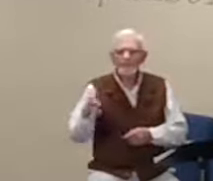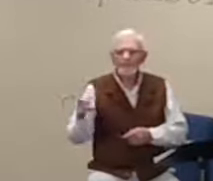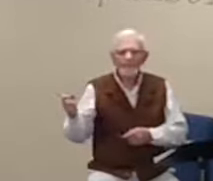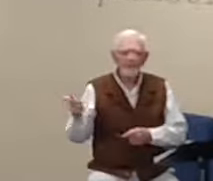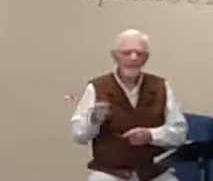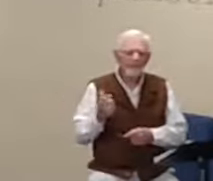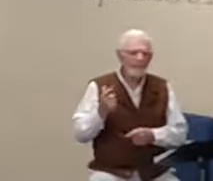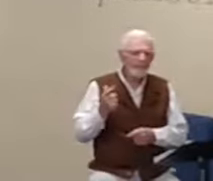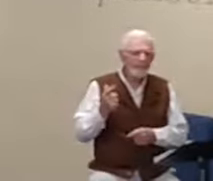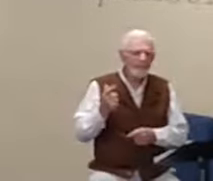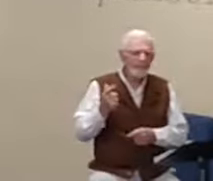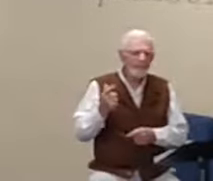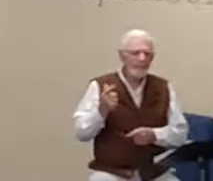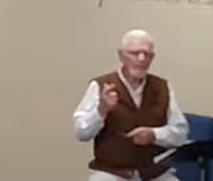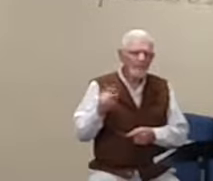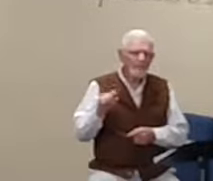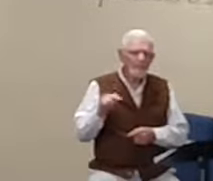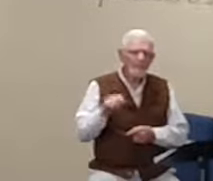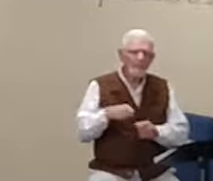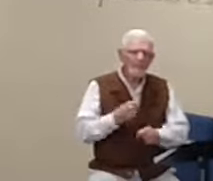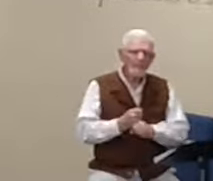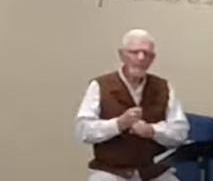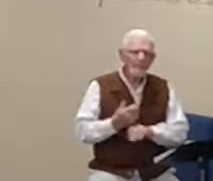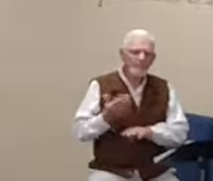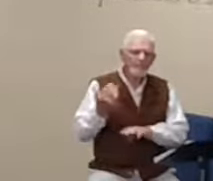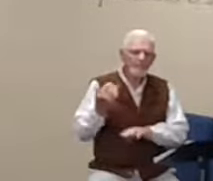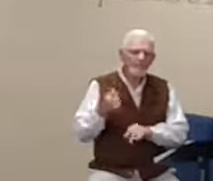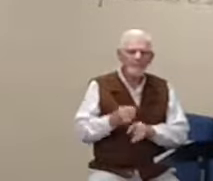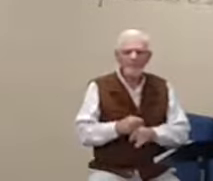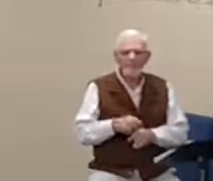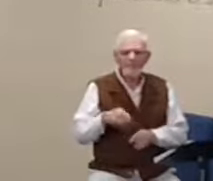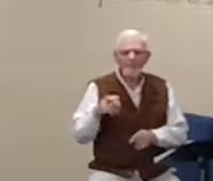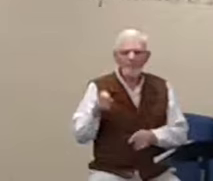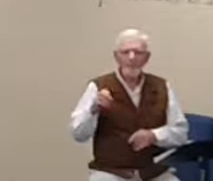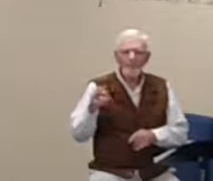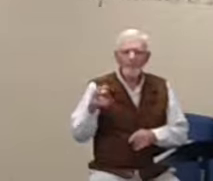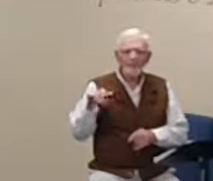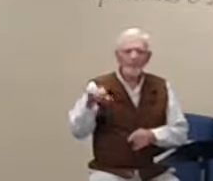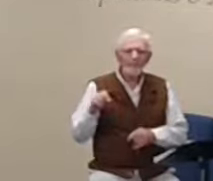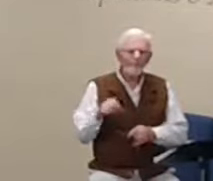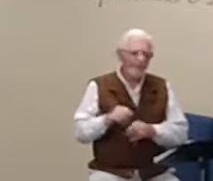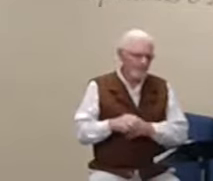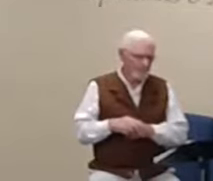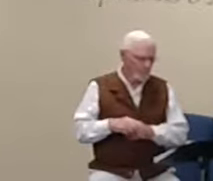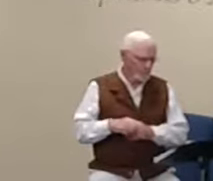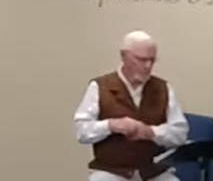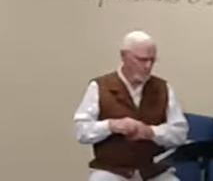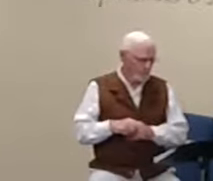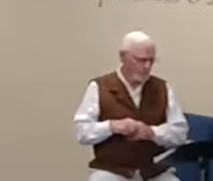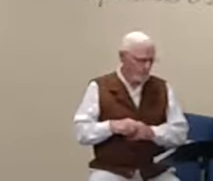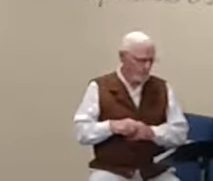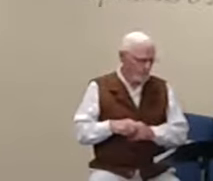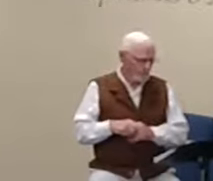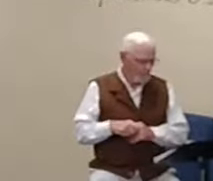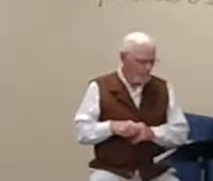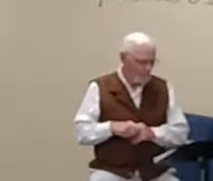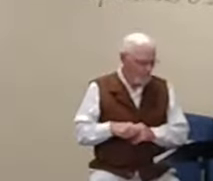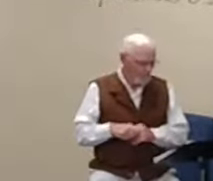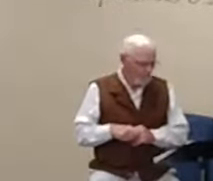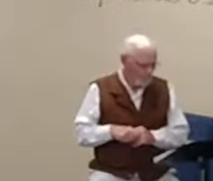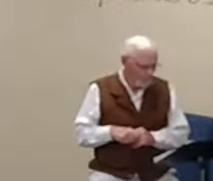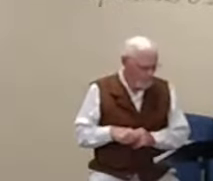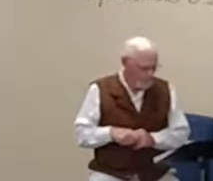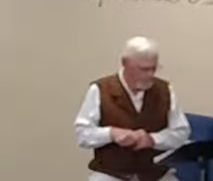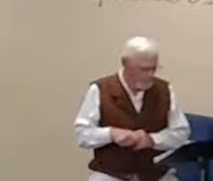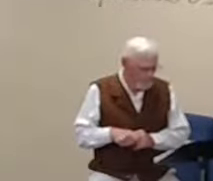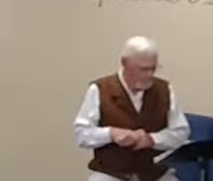probably 20 years or something. Last time we were at Ada, Ohio, I think that Pastor Drake was,